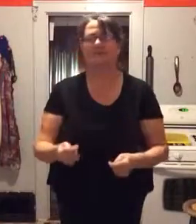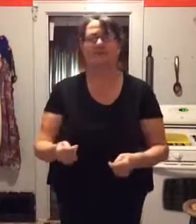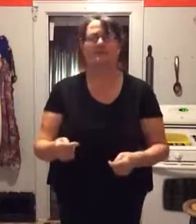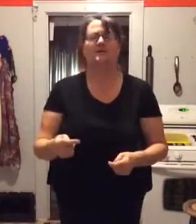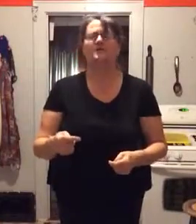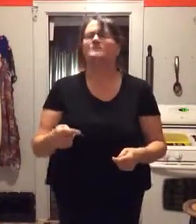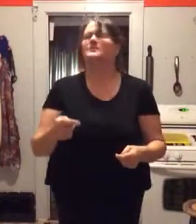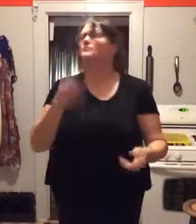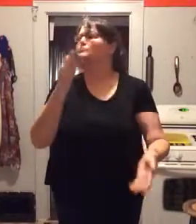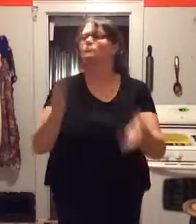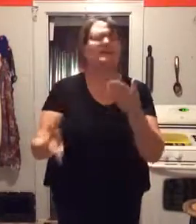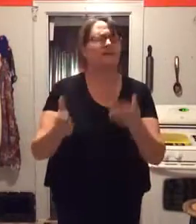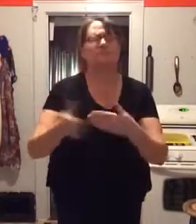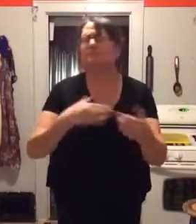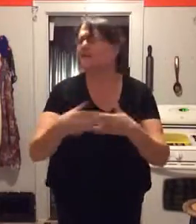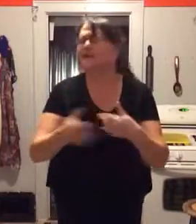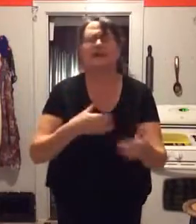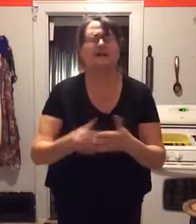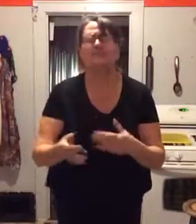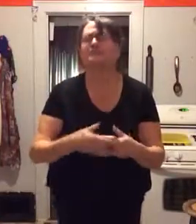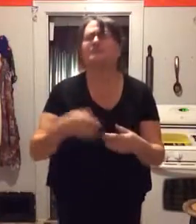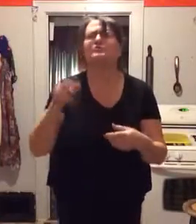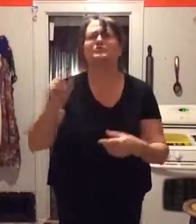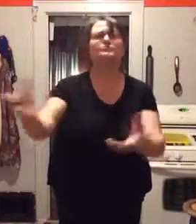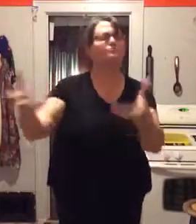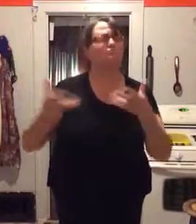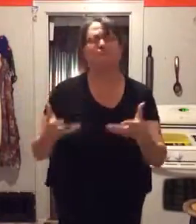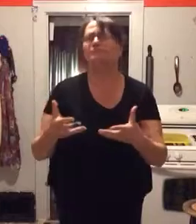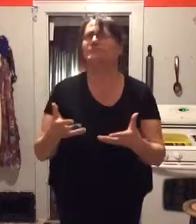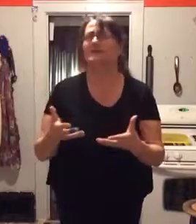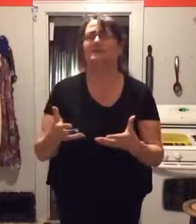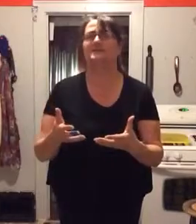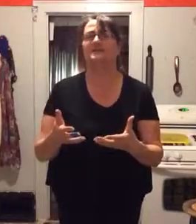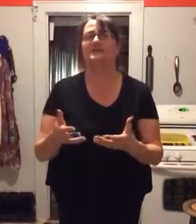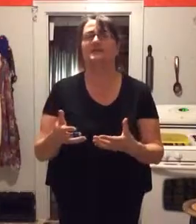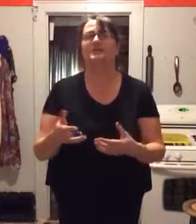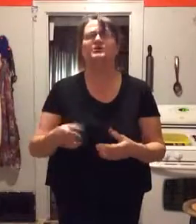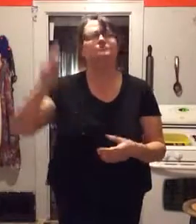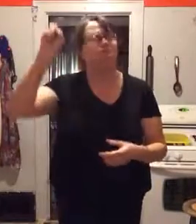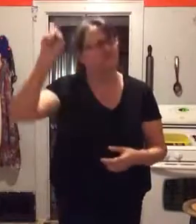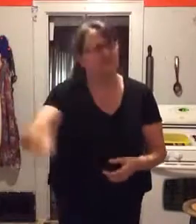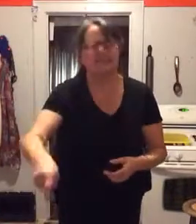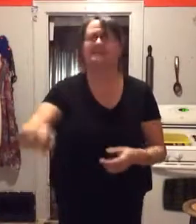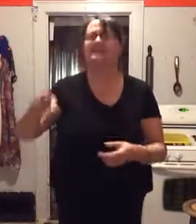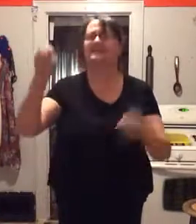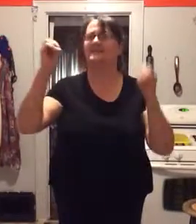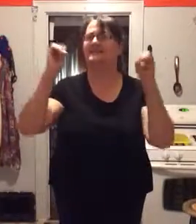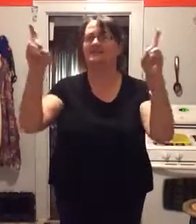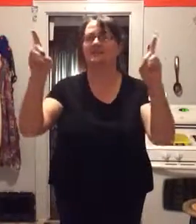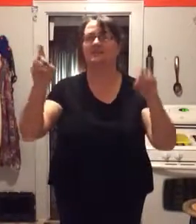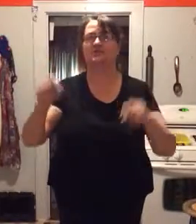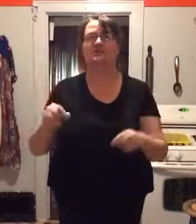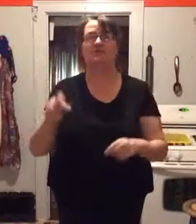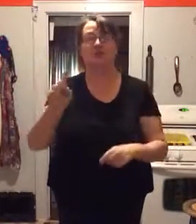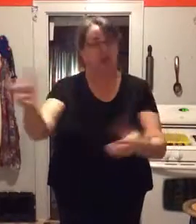need an education to do it. You want to be a doctor or a teacher or a police officer?